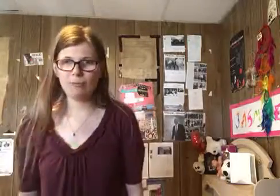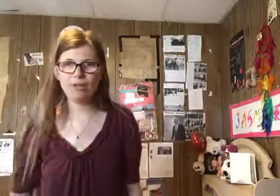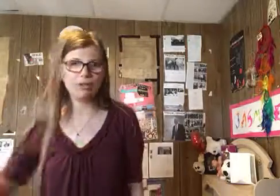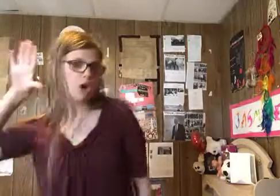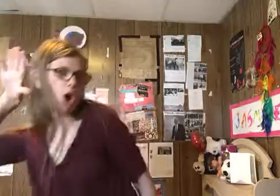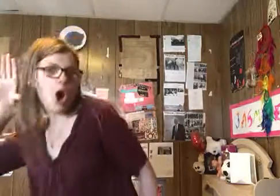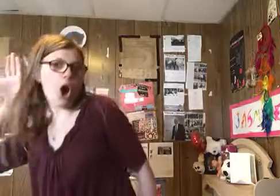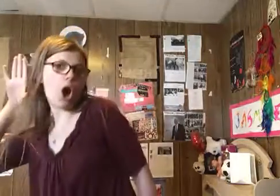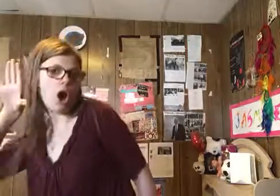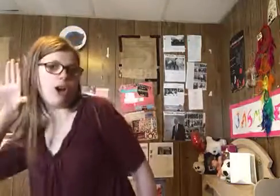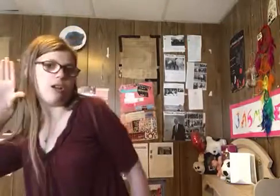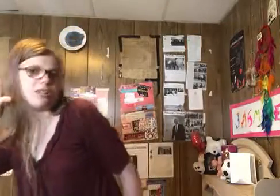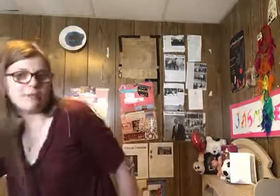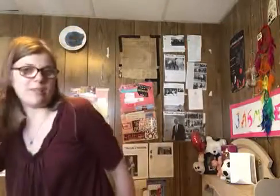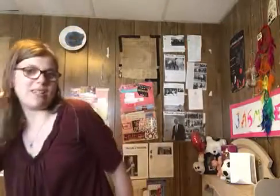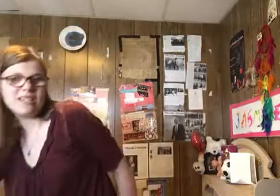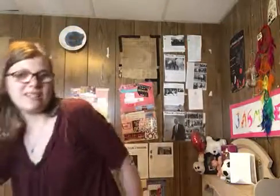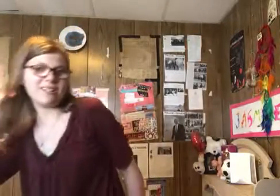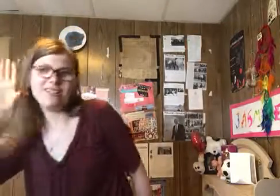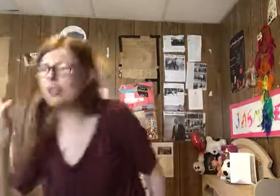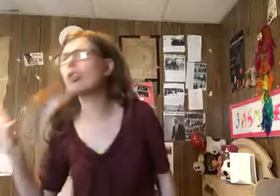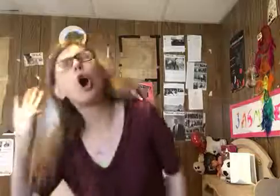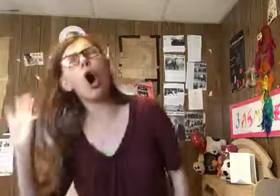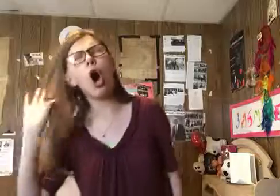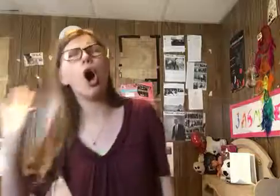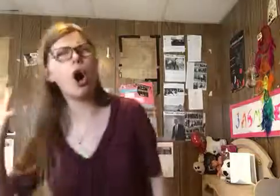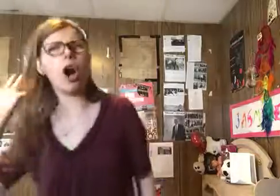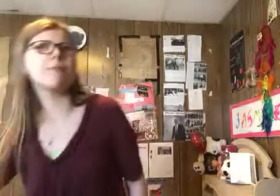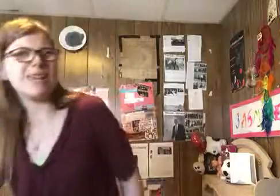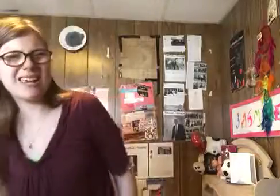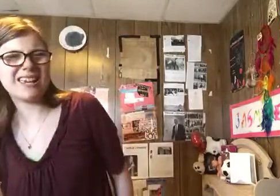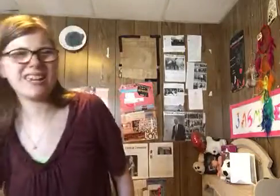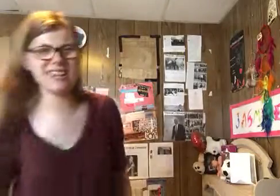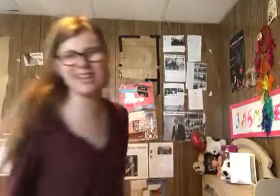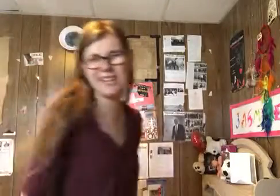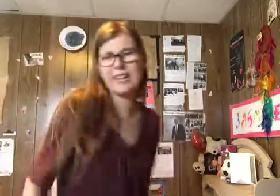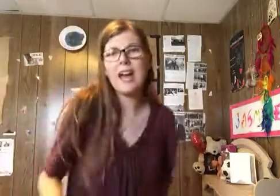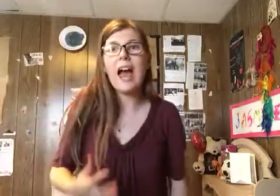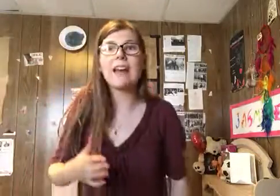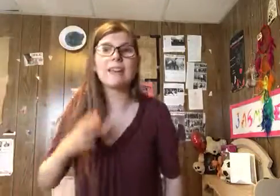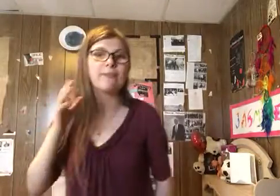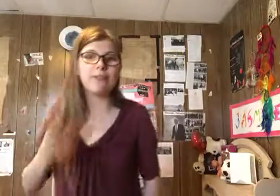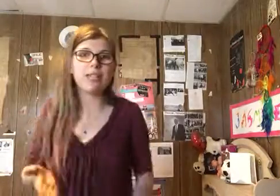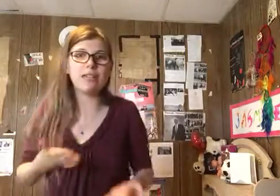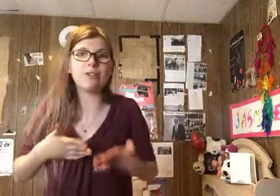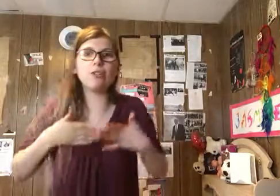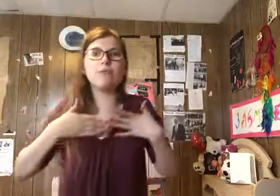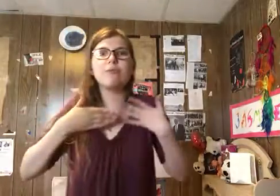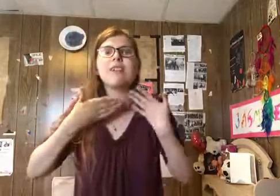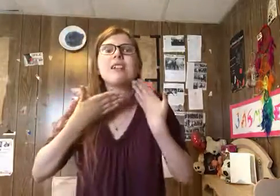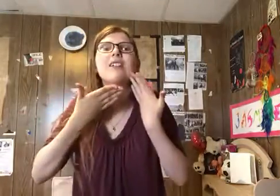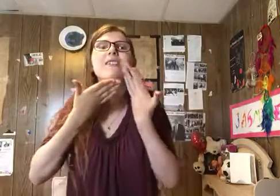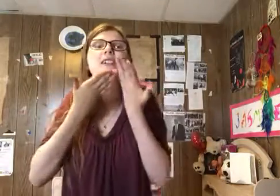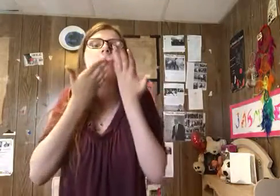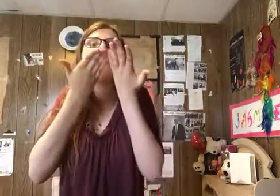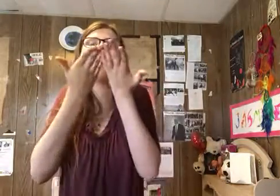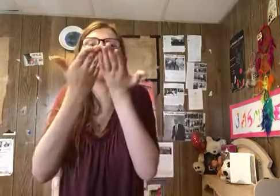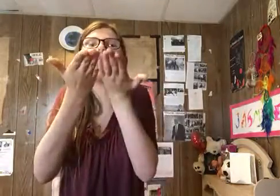When you call on me, when you call on me, I can hear you breathe. When I hear